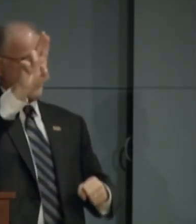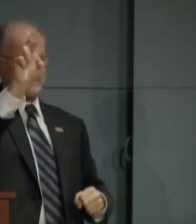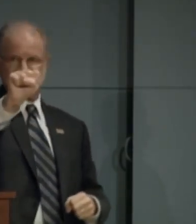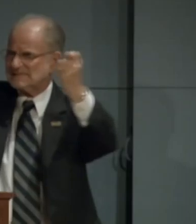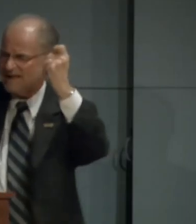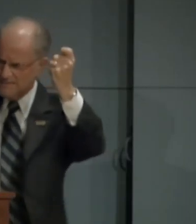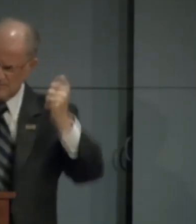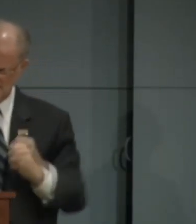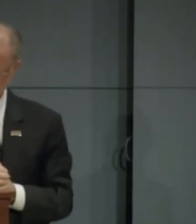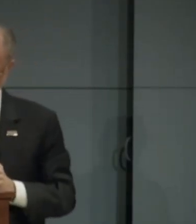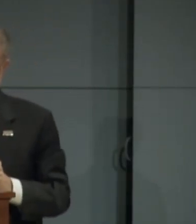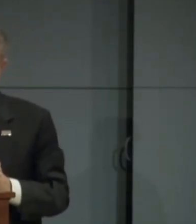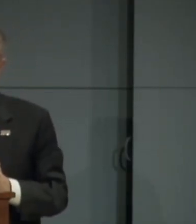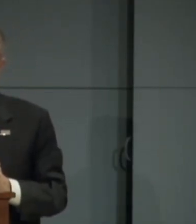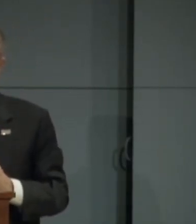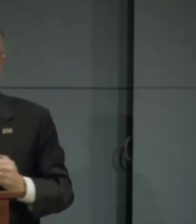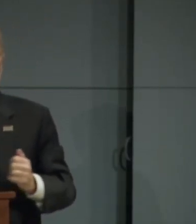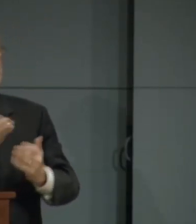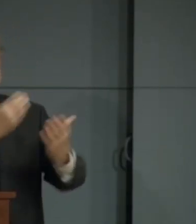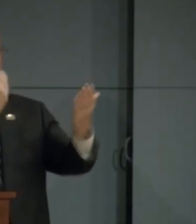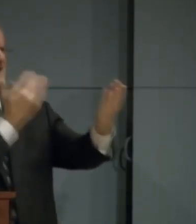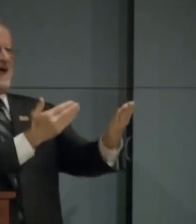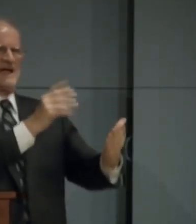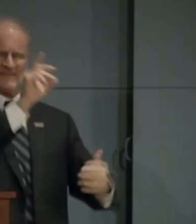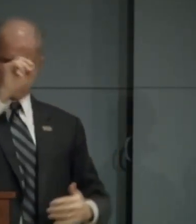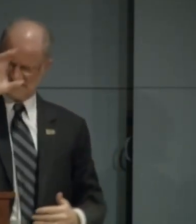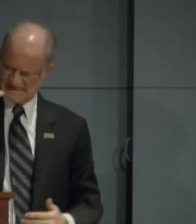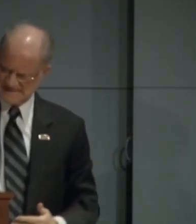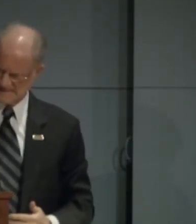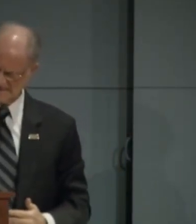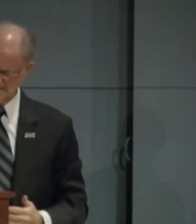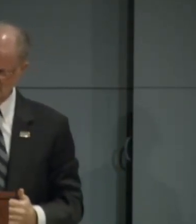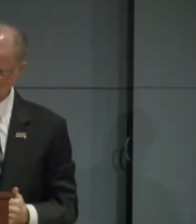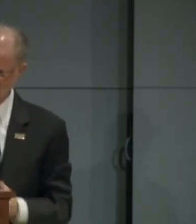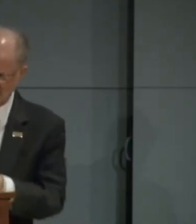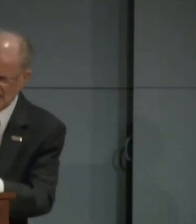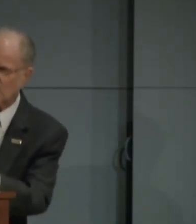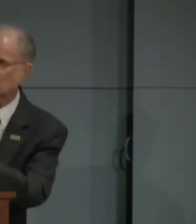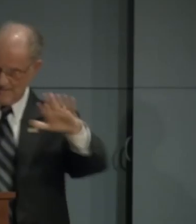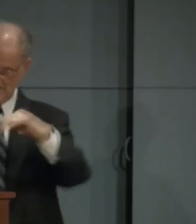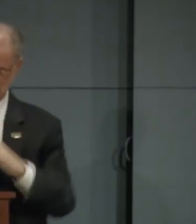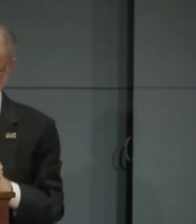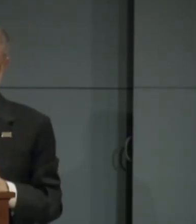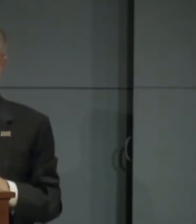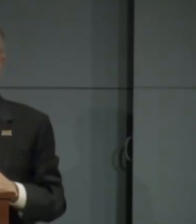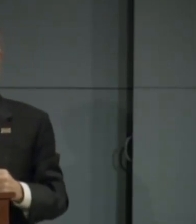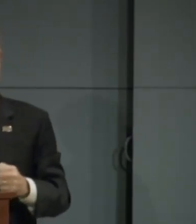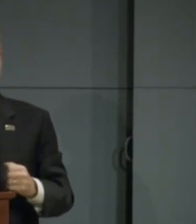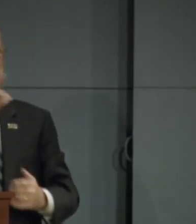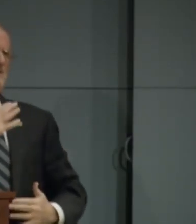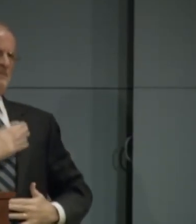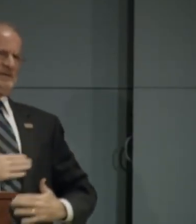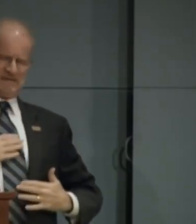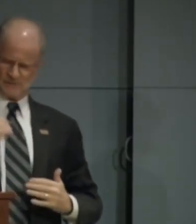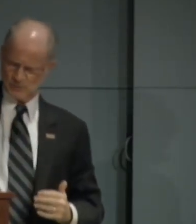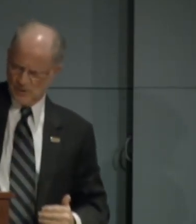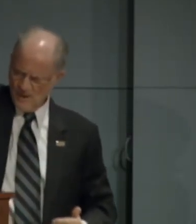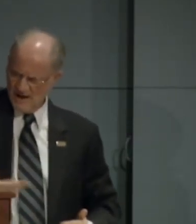And this event is in honor of the 150th anniversary of the D.C.